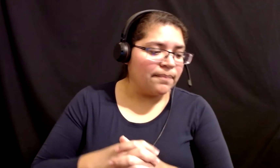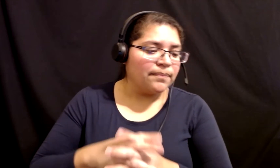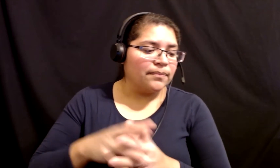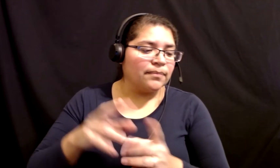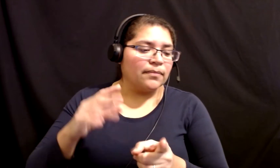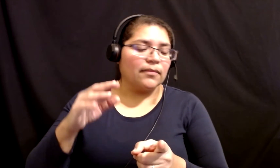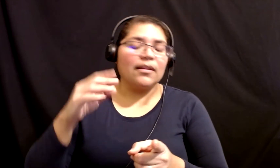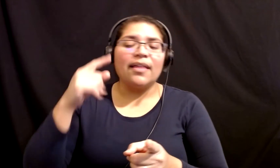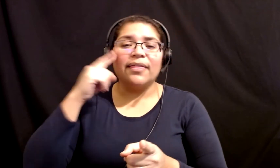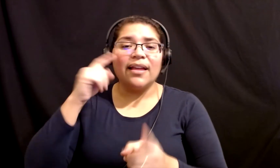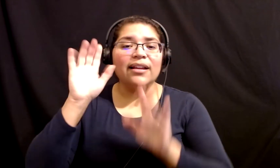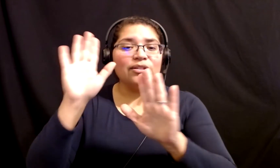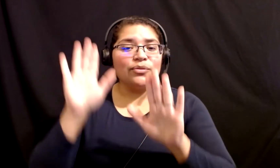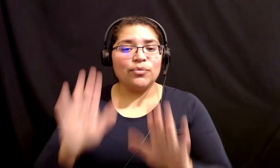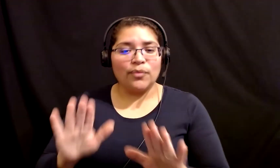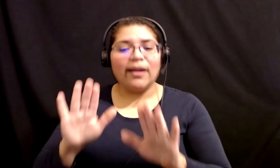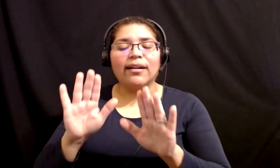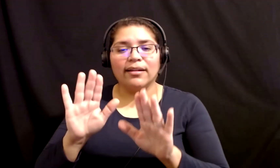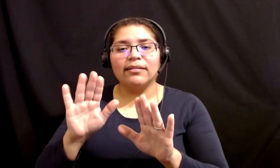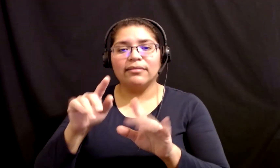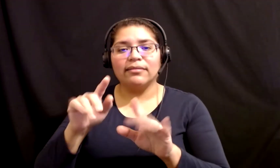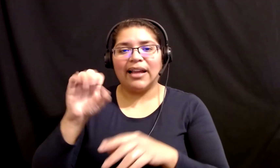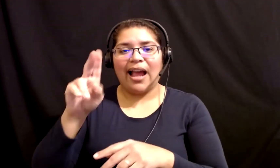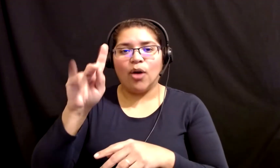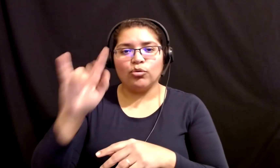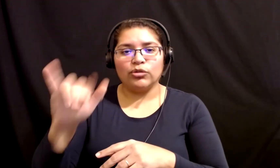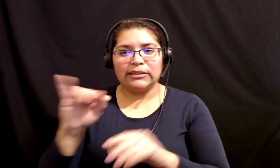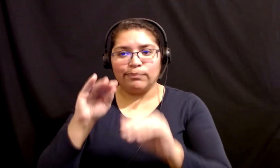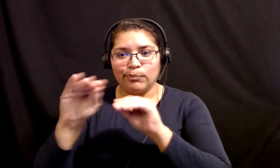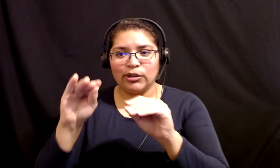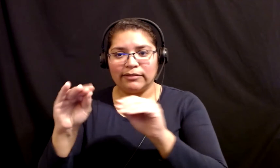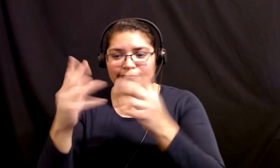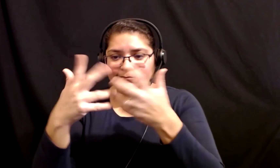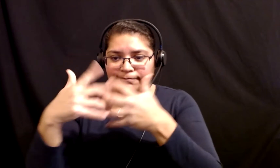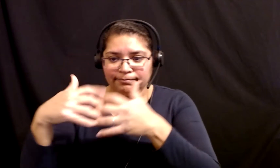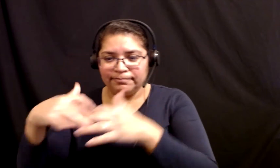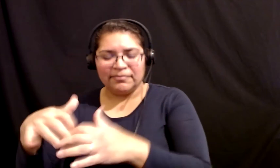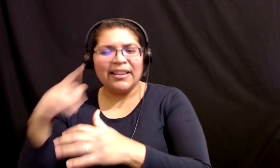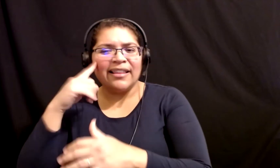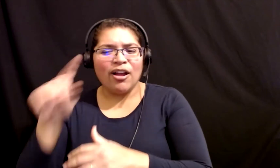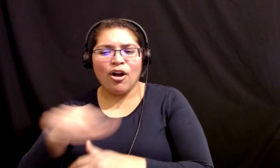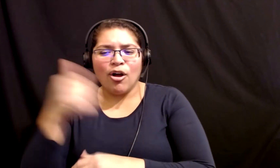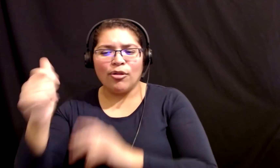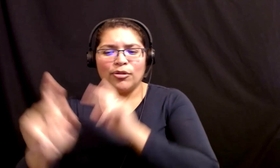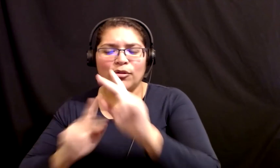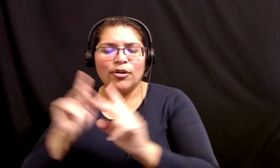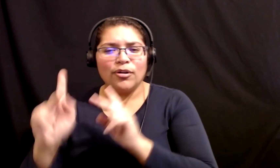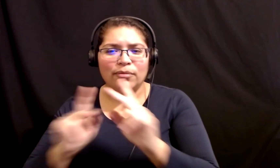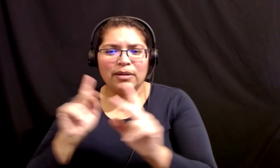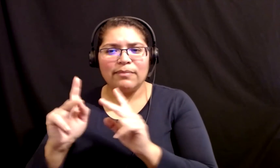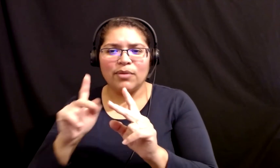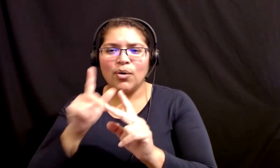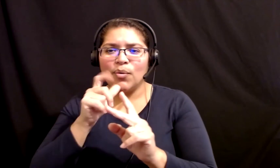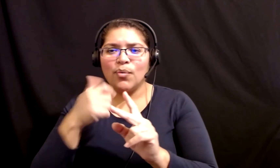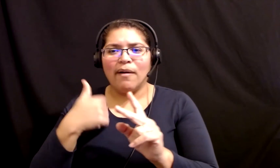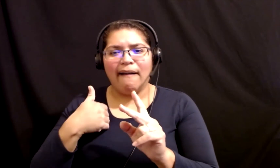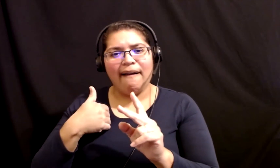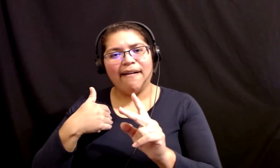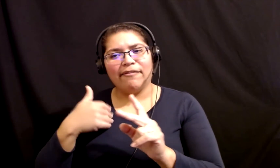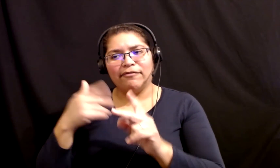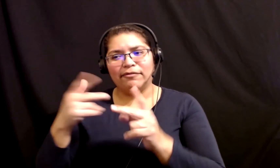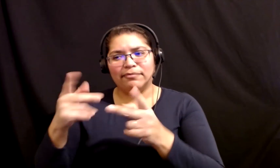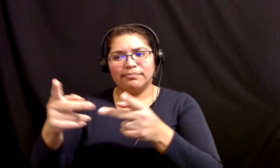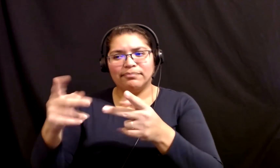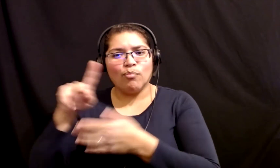it's great that the county is putting that together. There's probably other folks that have shovel-ready pipeline